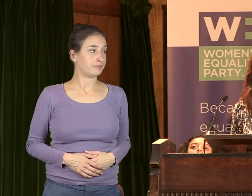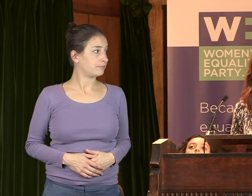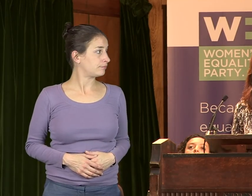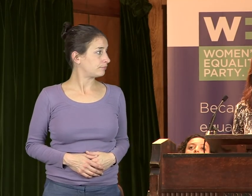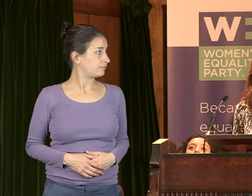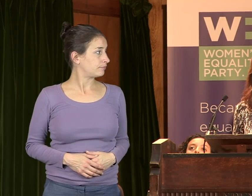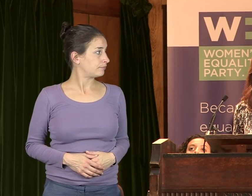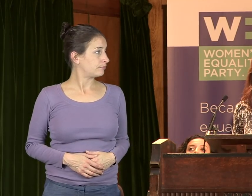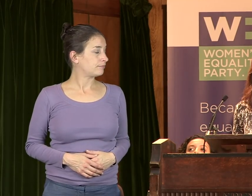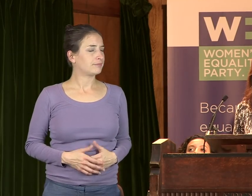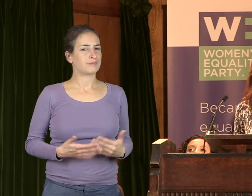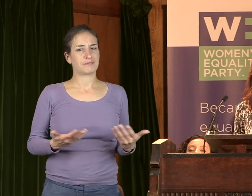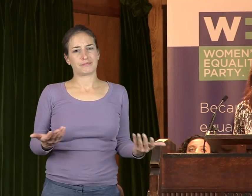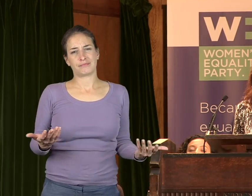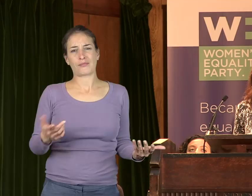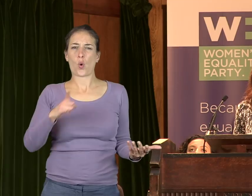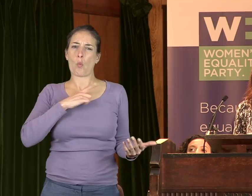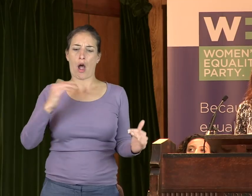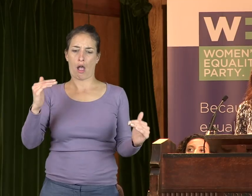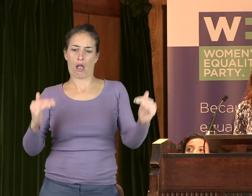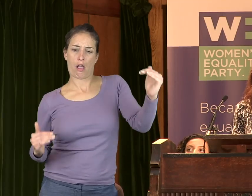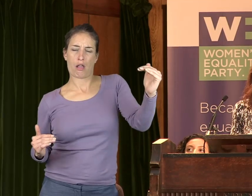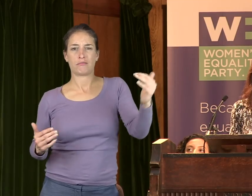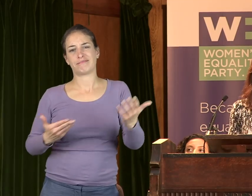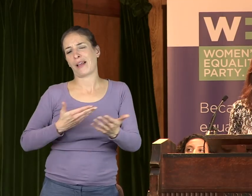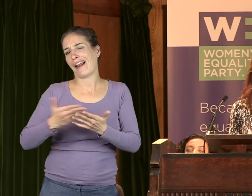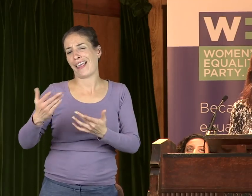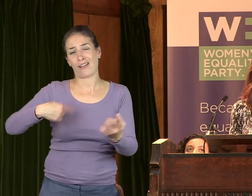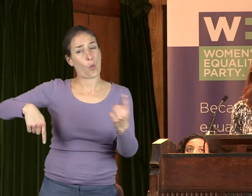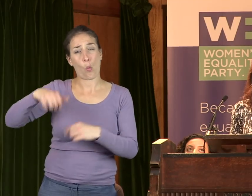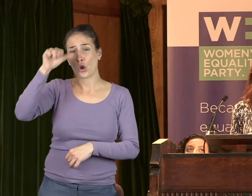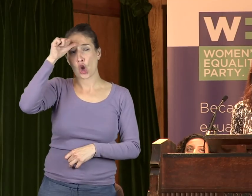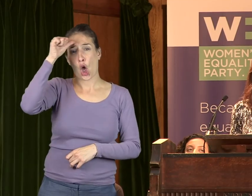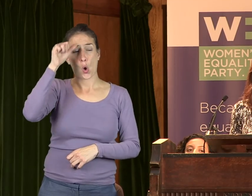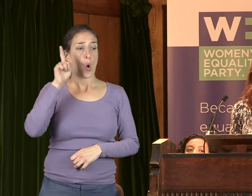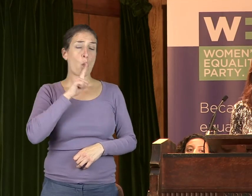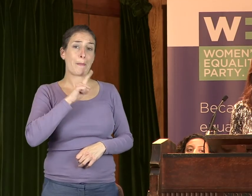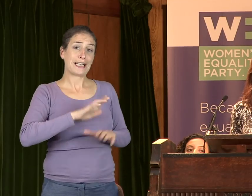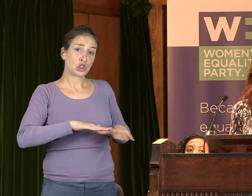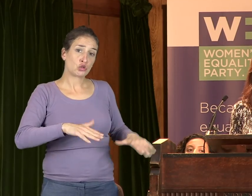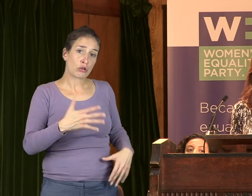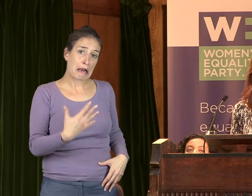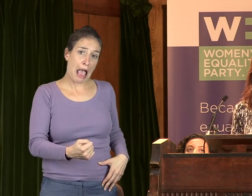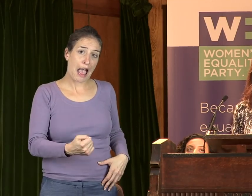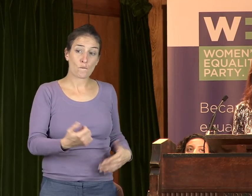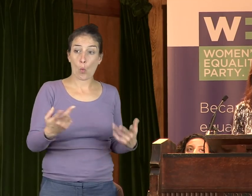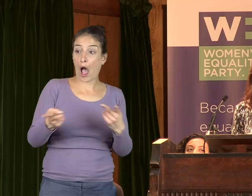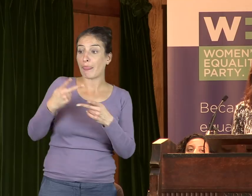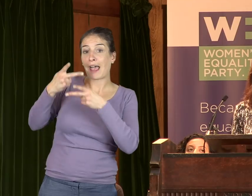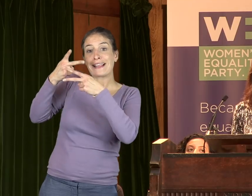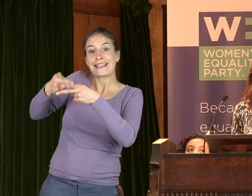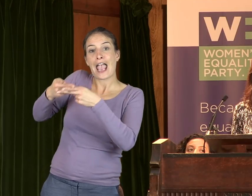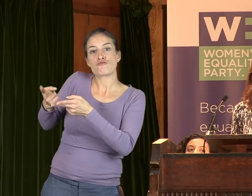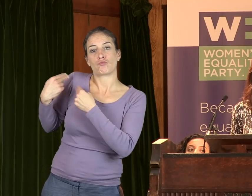The reasons for this are clear and well known. Women who have children or other caring responsibilities suffer a